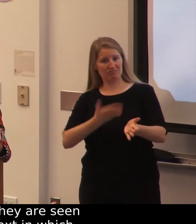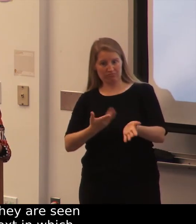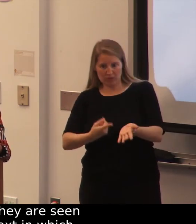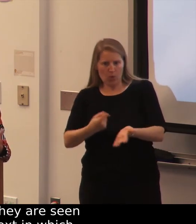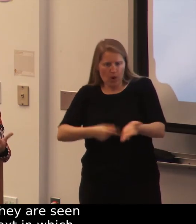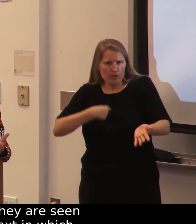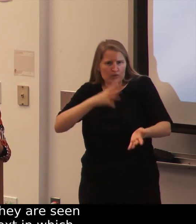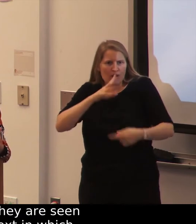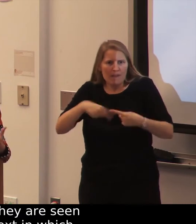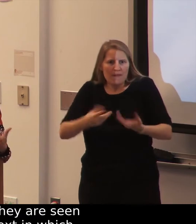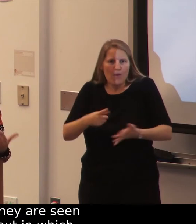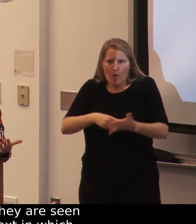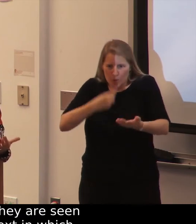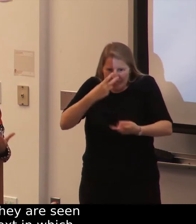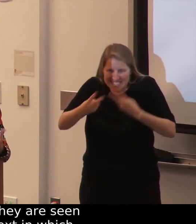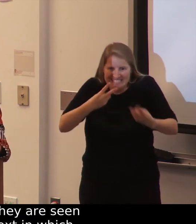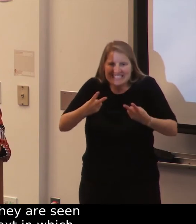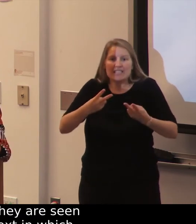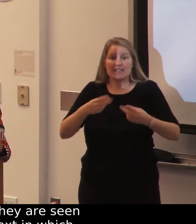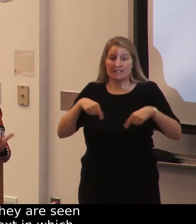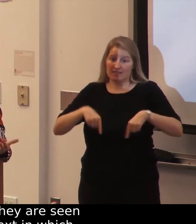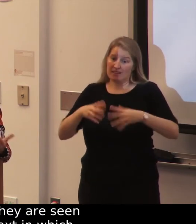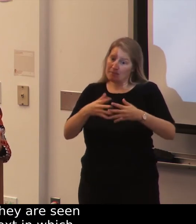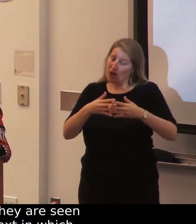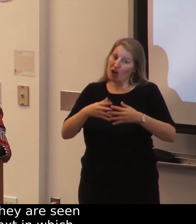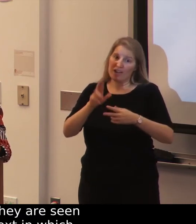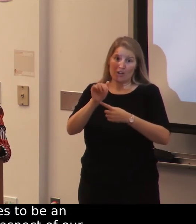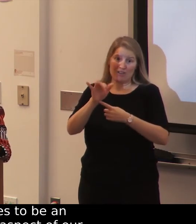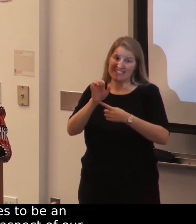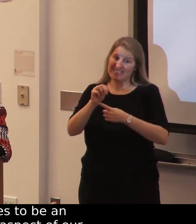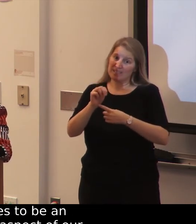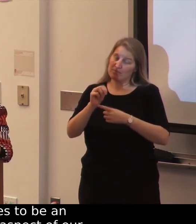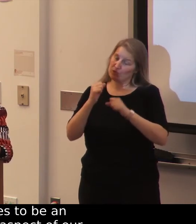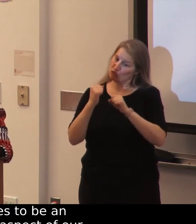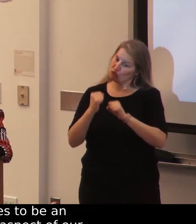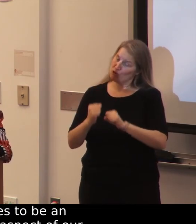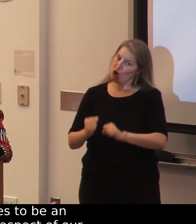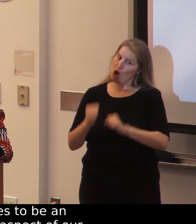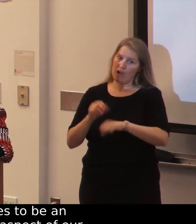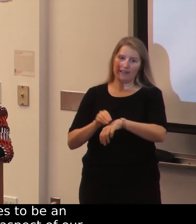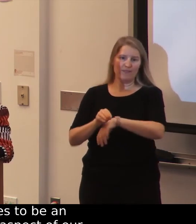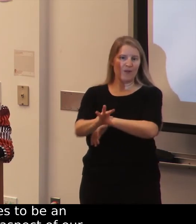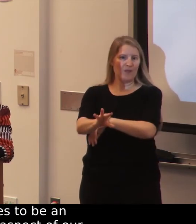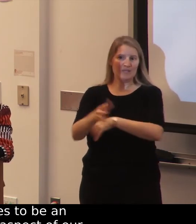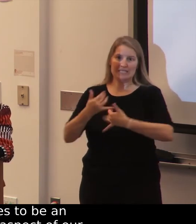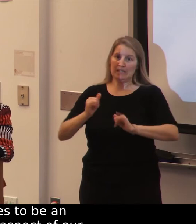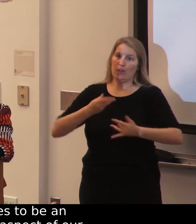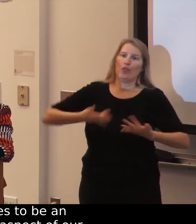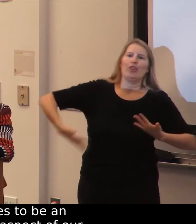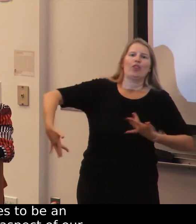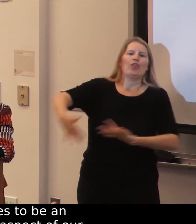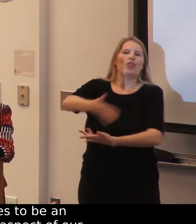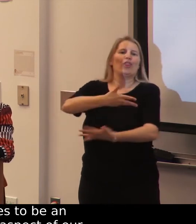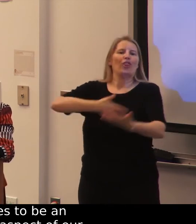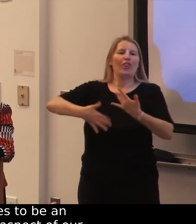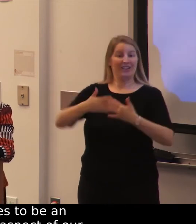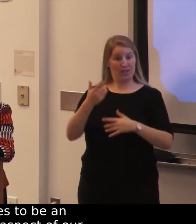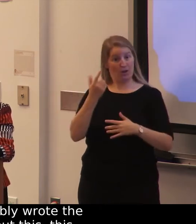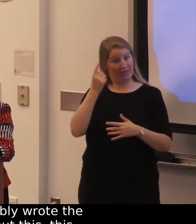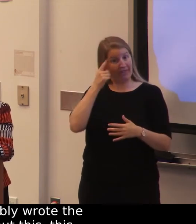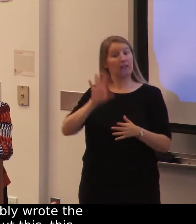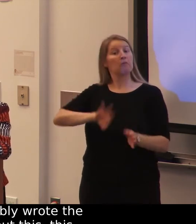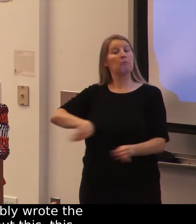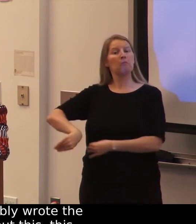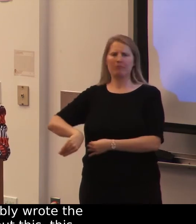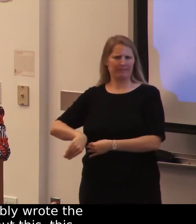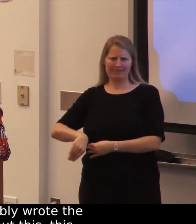in a context in which race is present. Racism continues to be an important aspect of our experiences. Now,